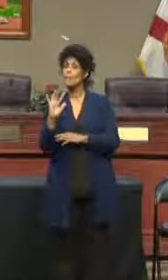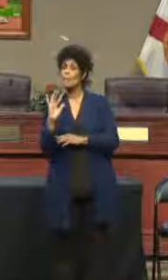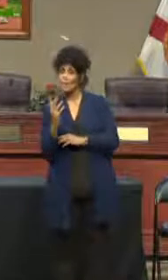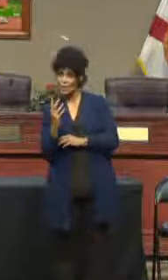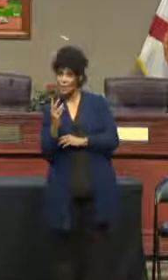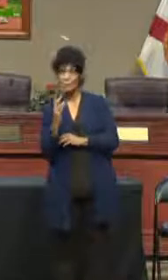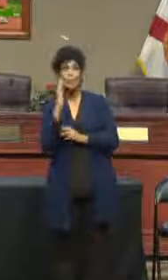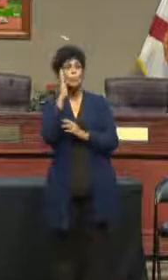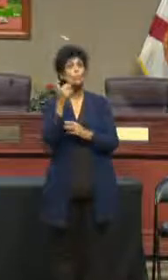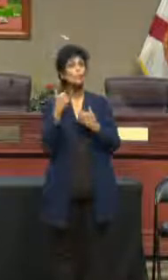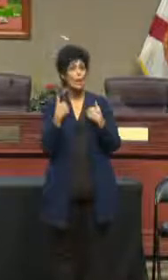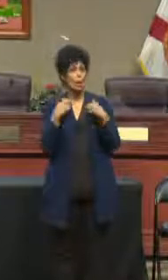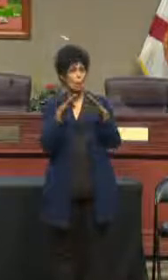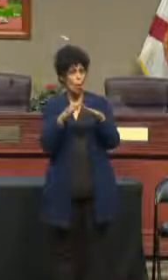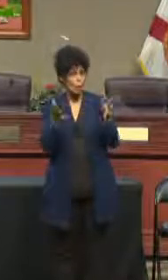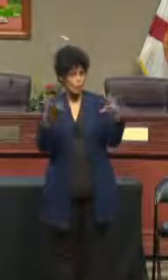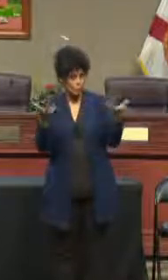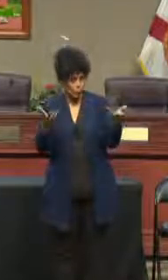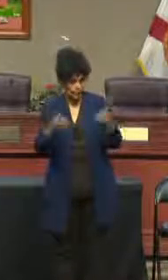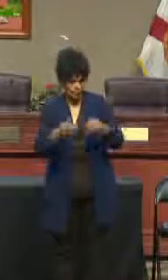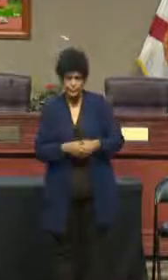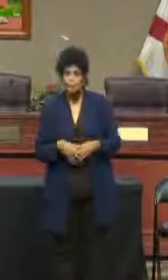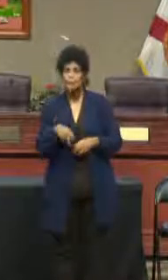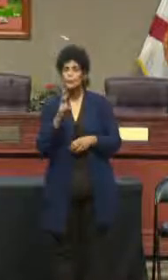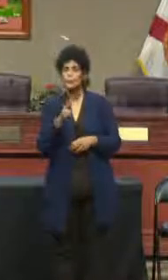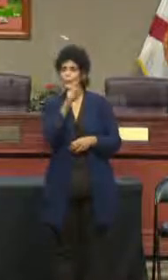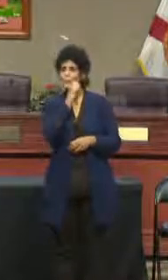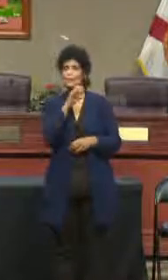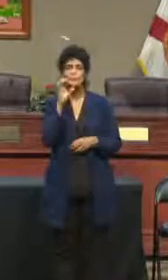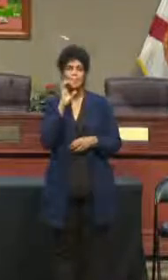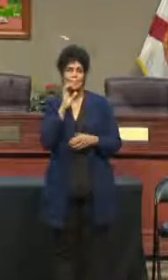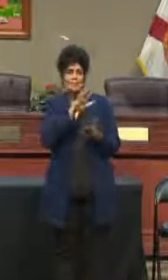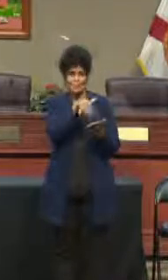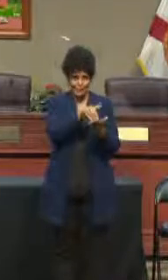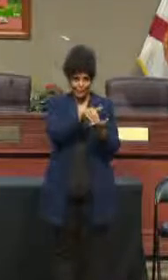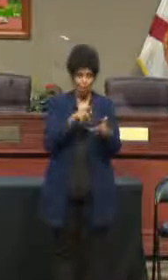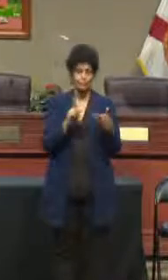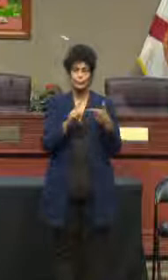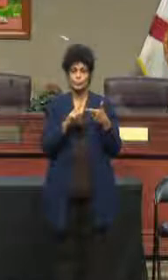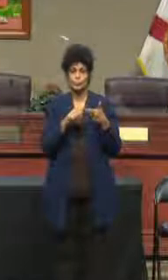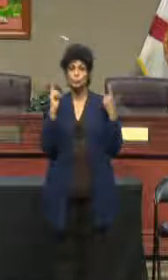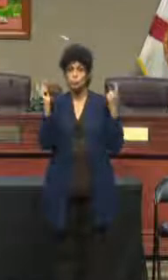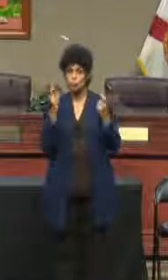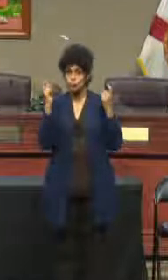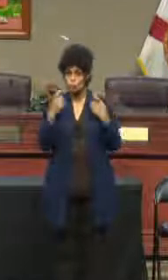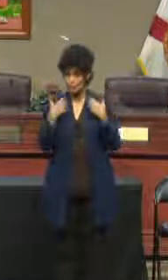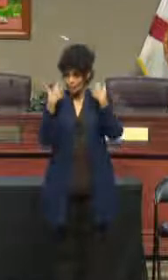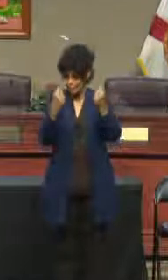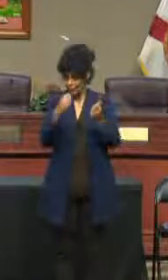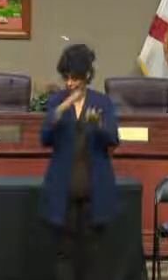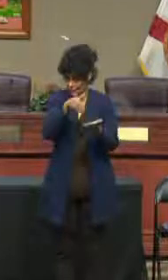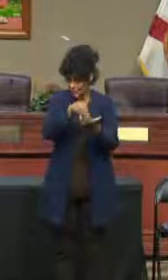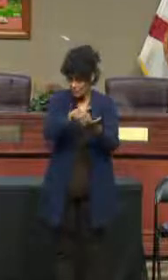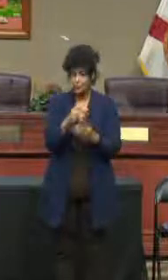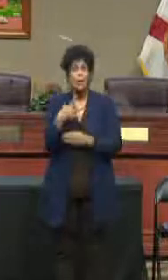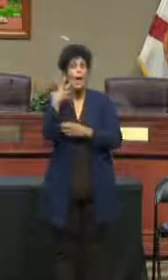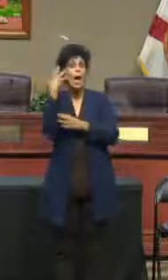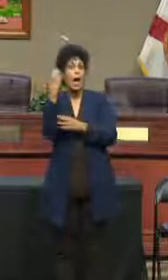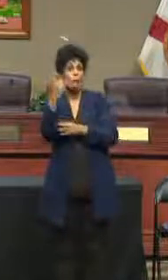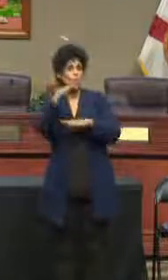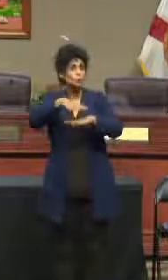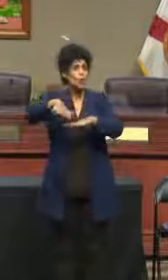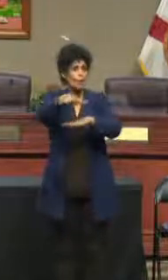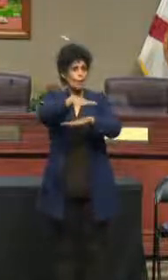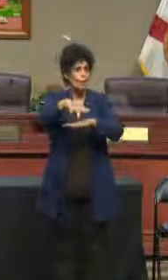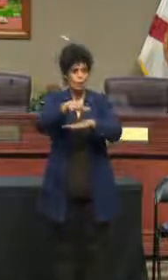the following: the county's 2 senior citizens, as well as our gyms, fitness centers, and outdoor courts will open